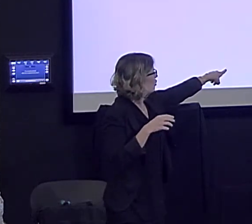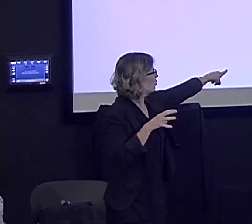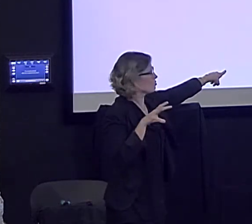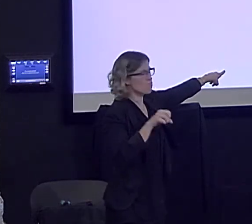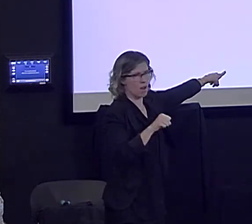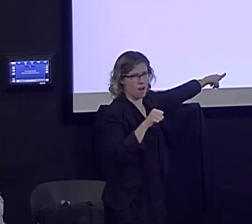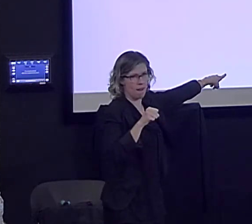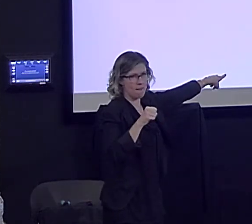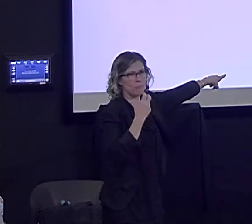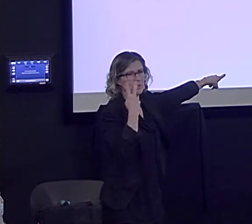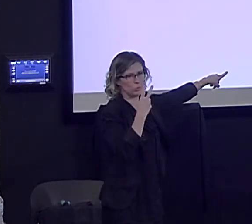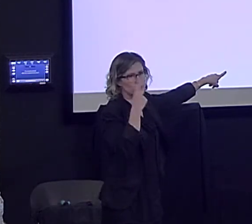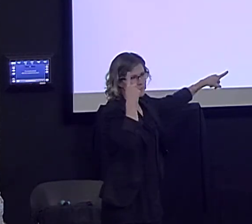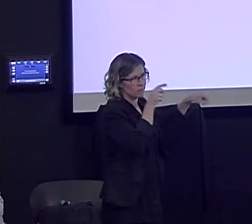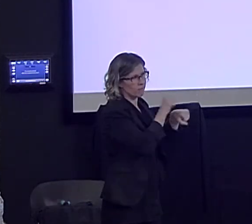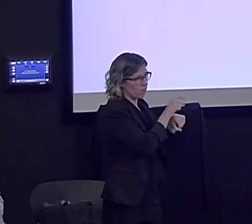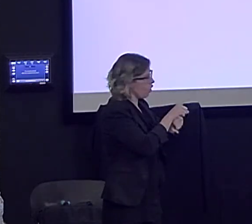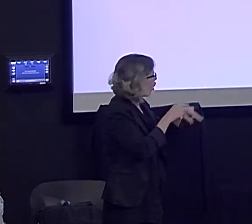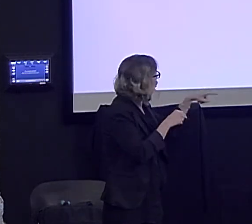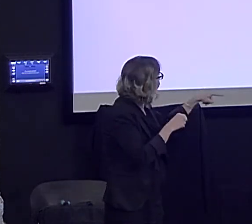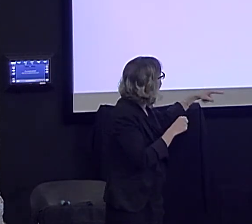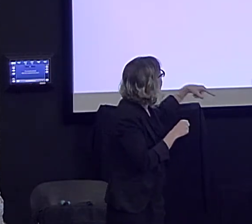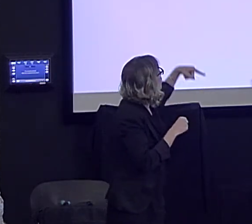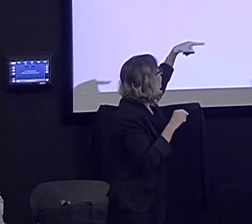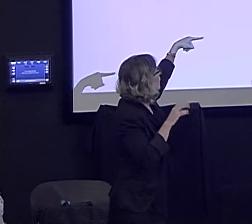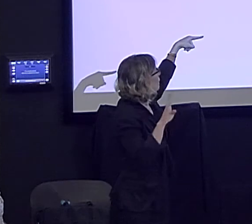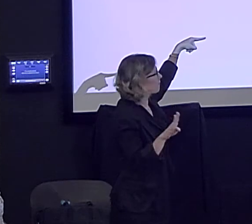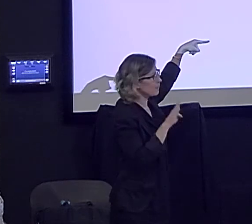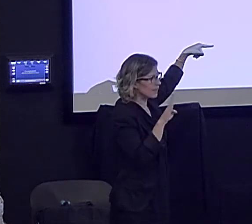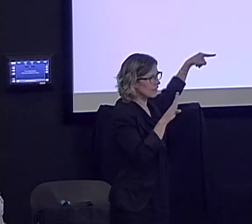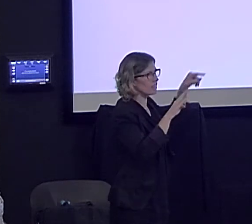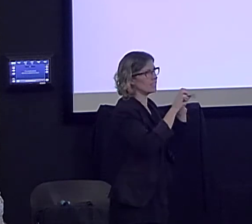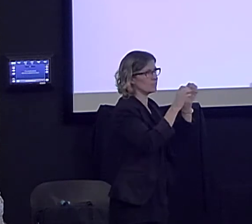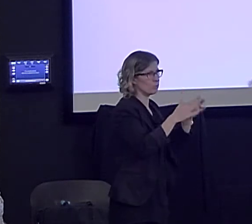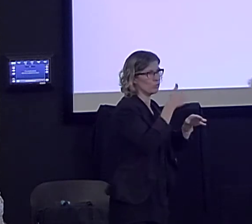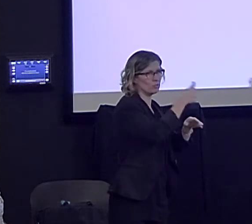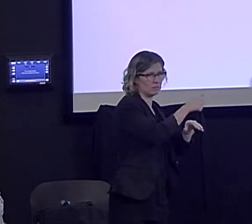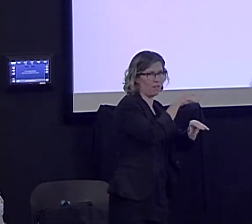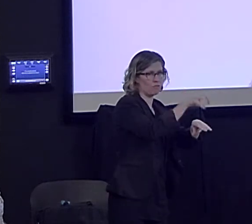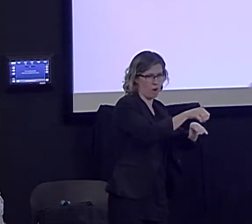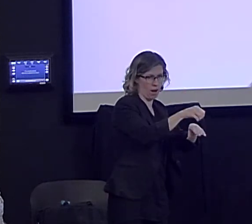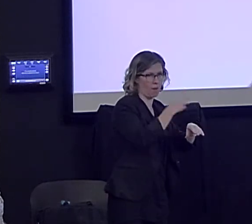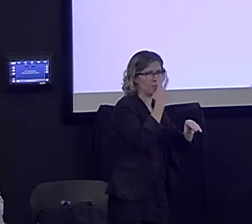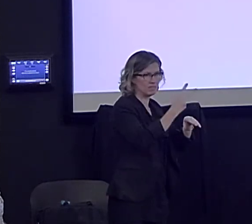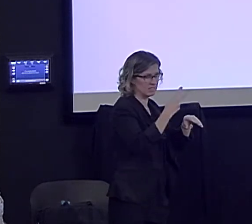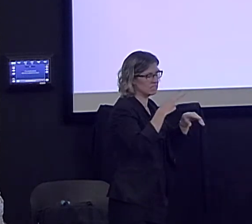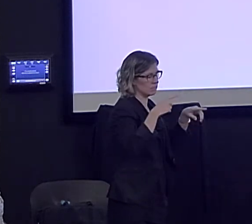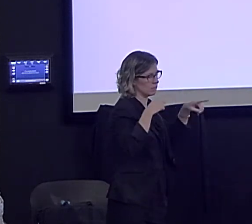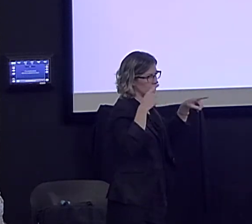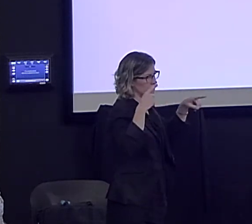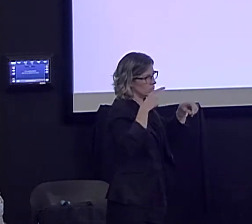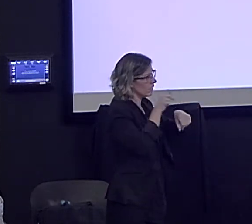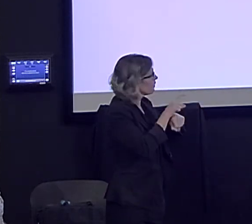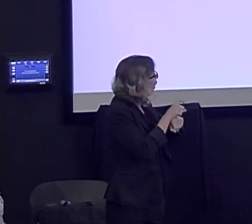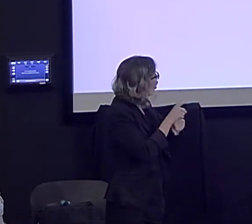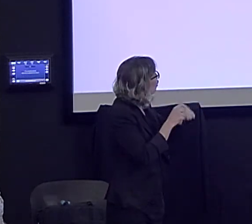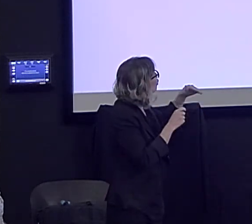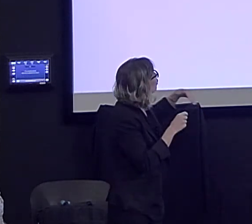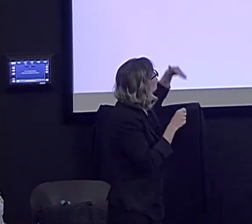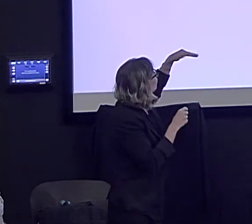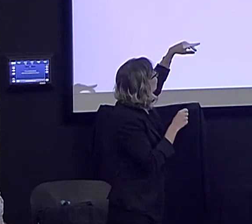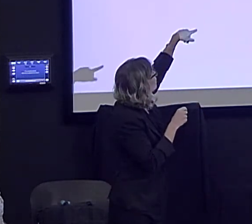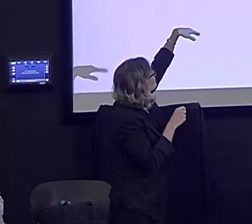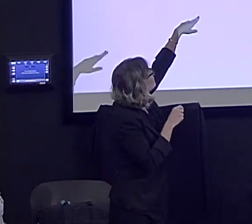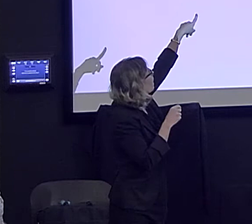discharge. The experimenter is grasping is good discharge. And also when the intruder is grasping, but notice that